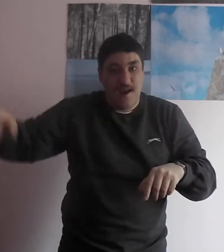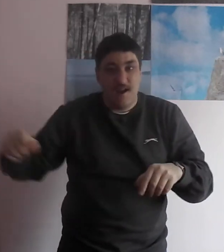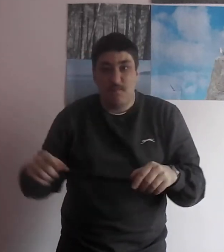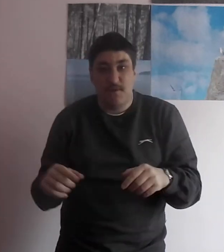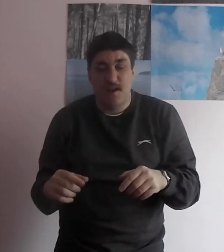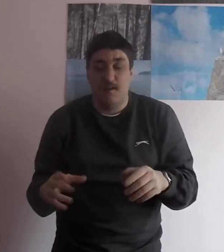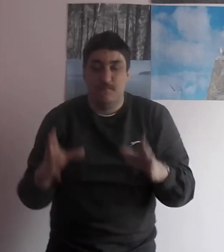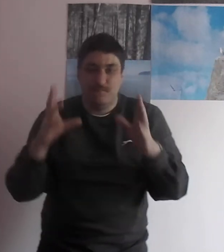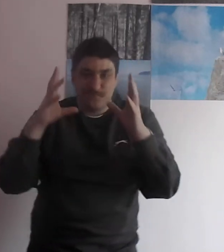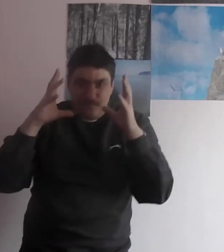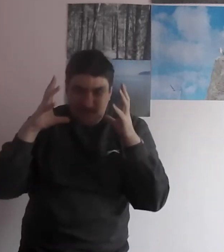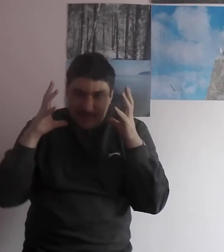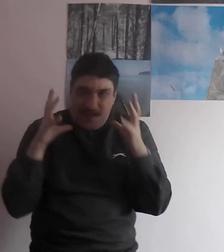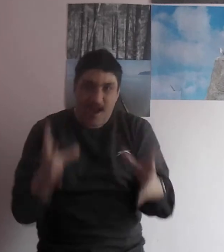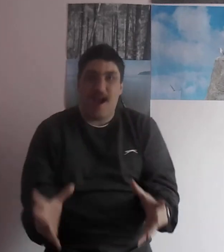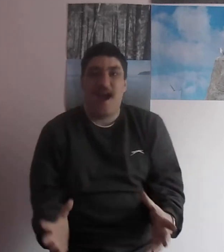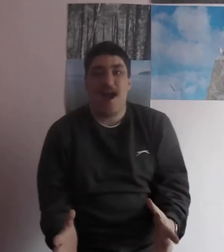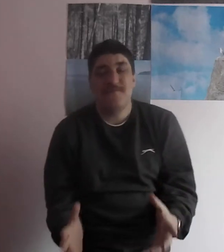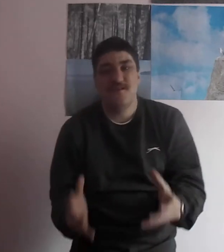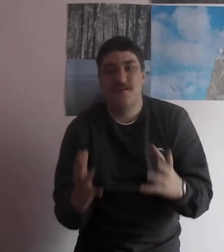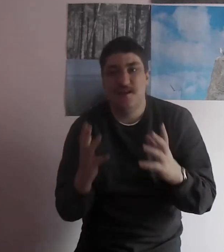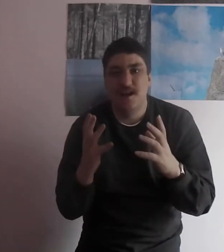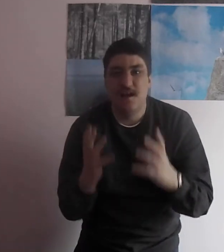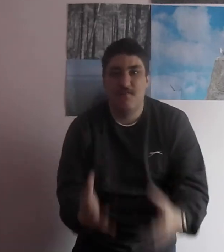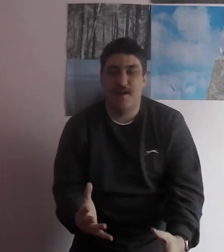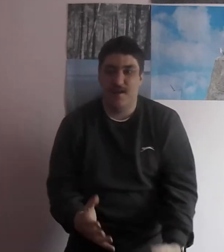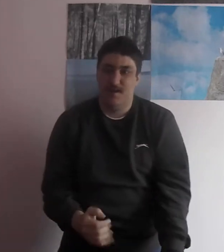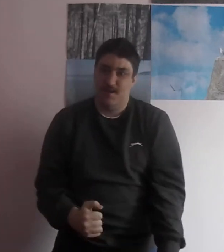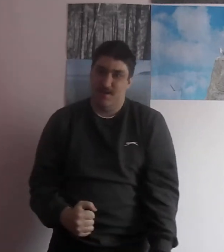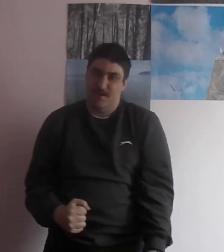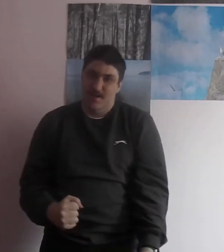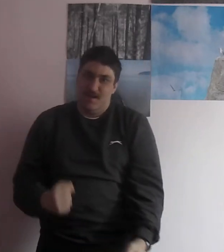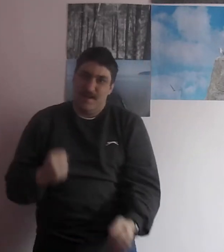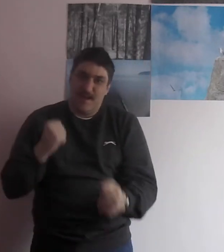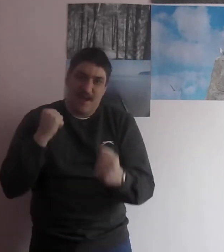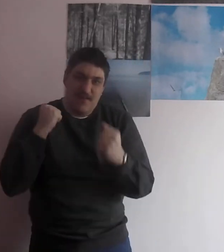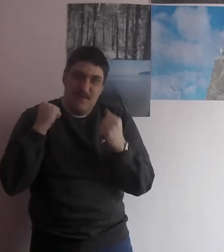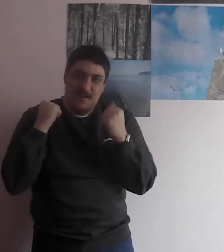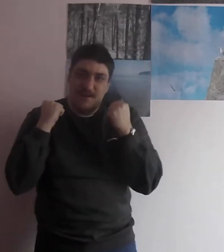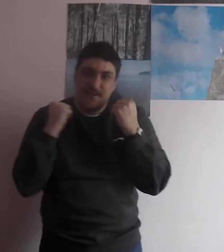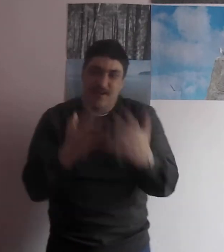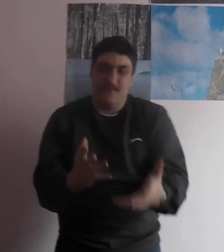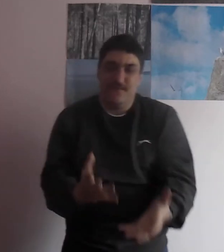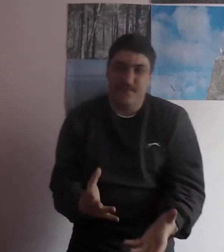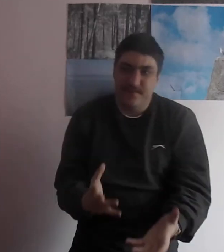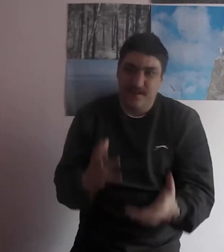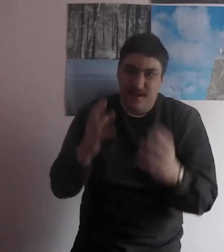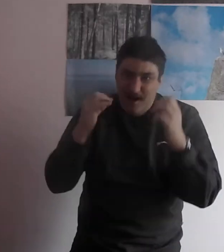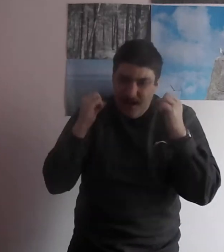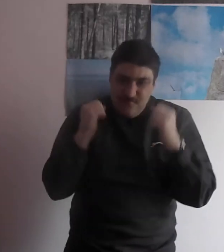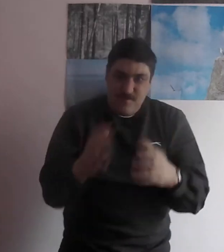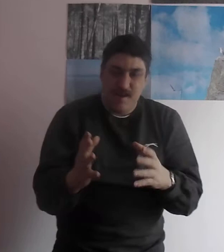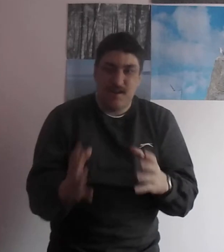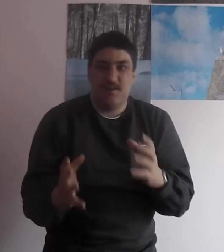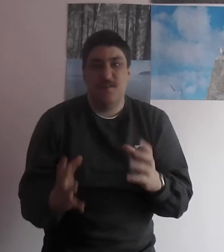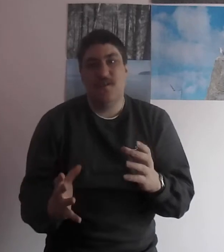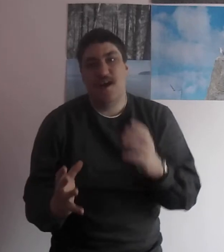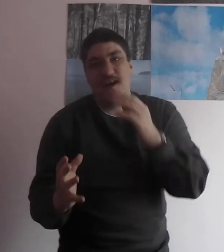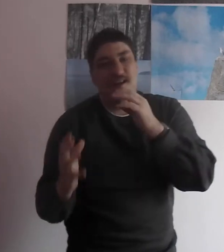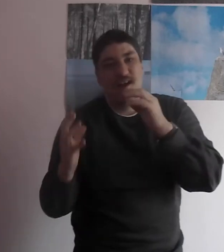it's brilliant. I absolutely love it. How, I really do. And